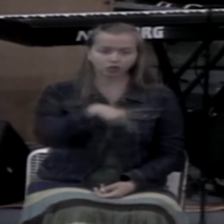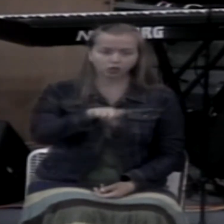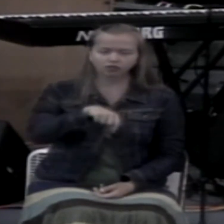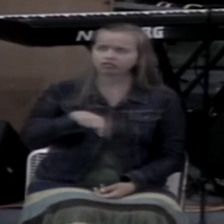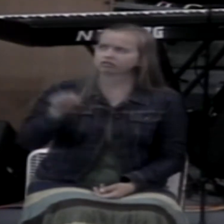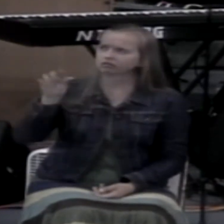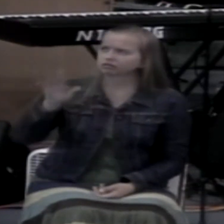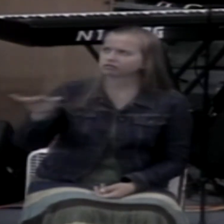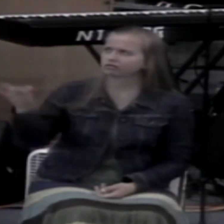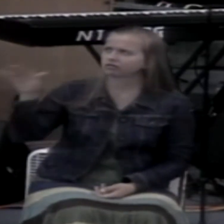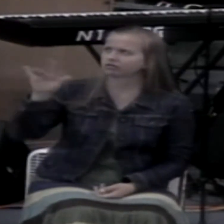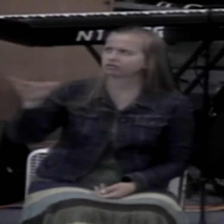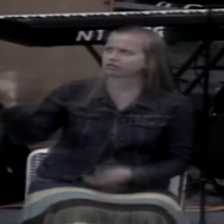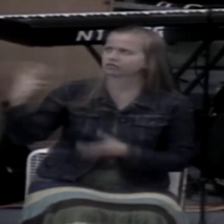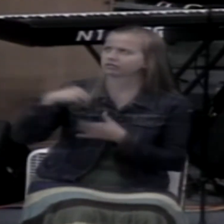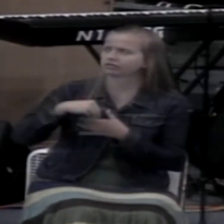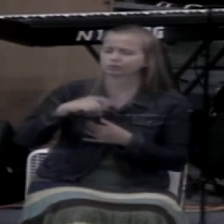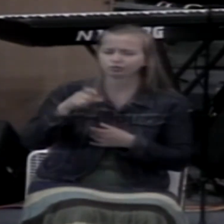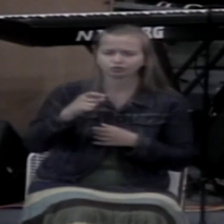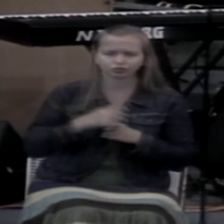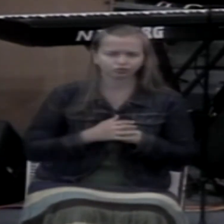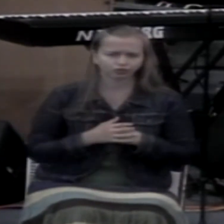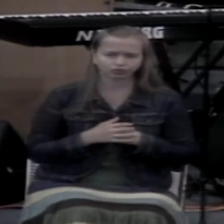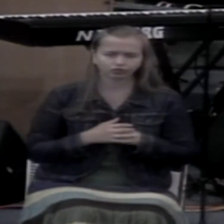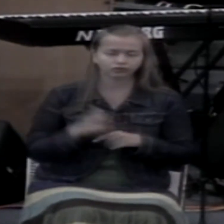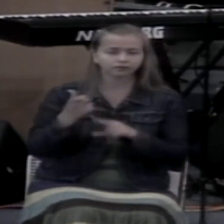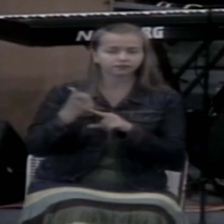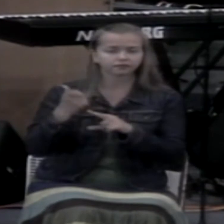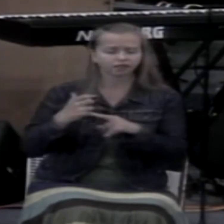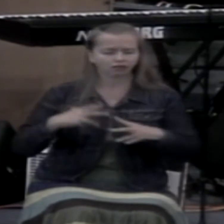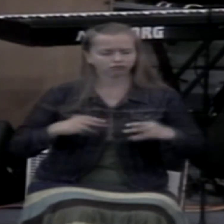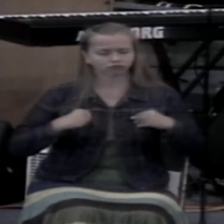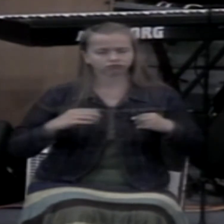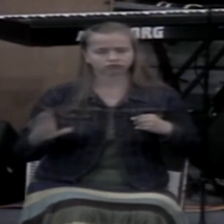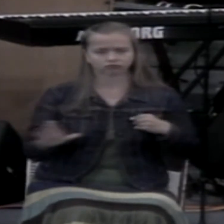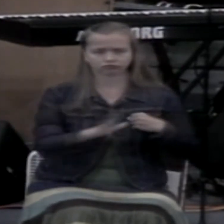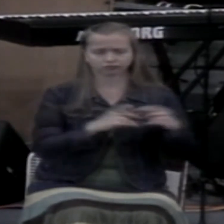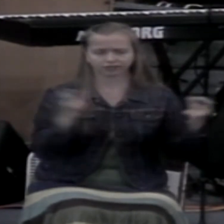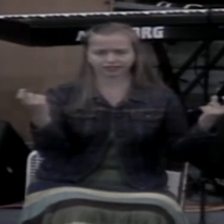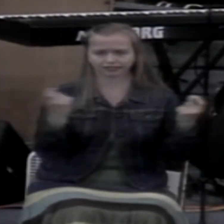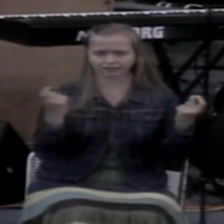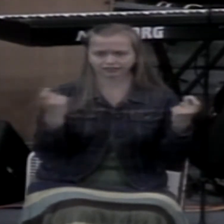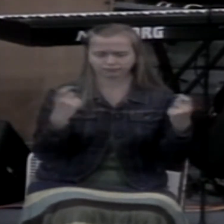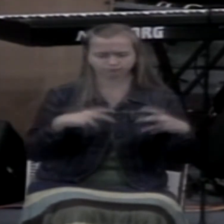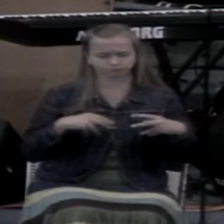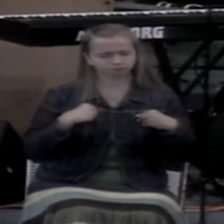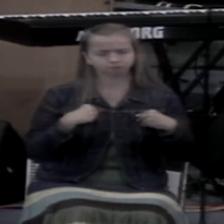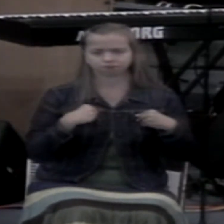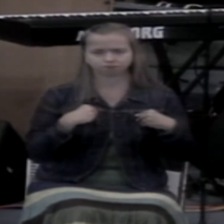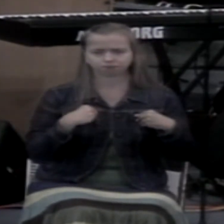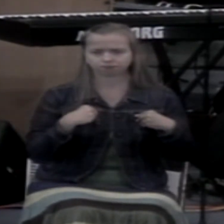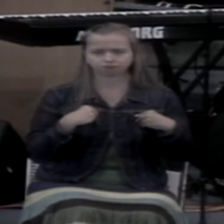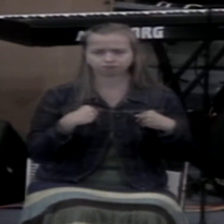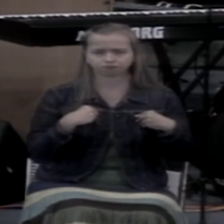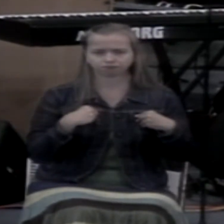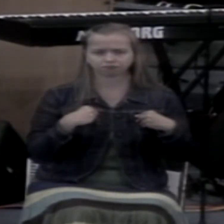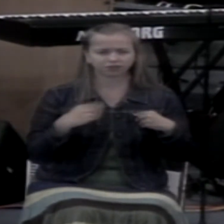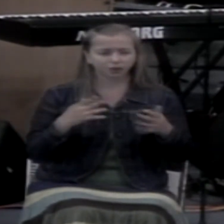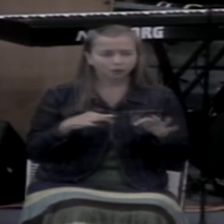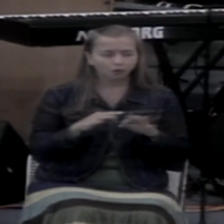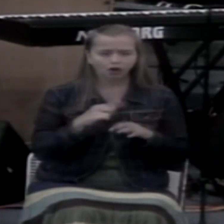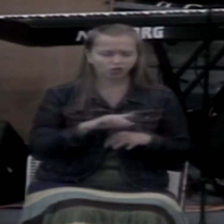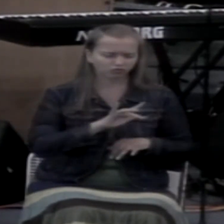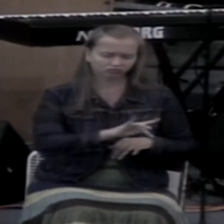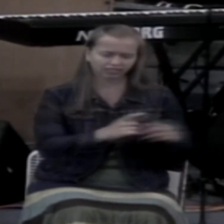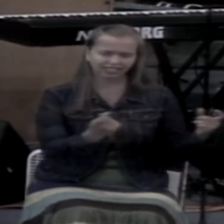righteousness, by whose stripes we're healed. Now I want to go to 1 Peter, the second chapter. We're backing